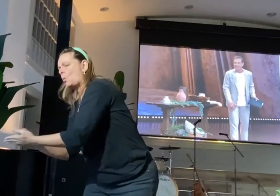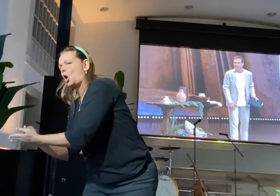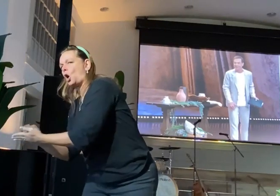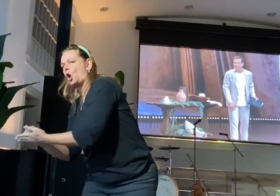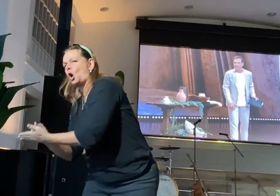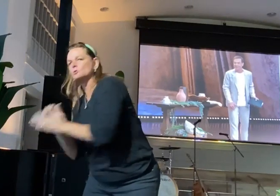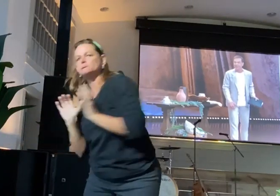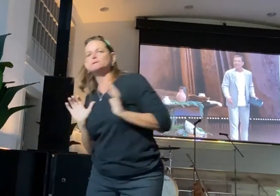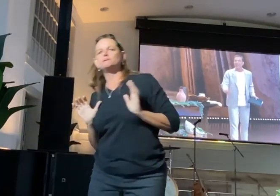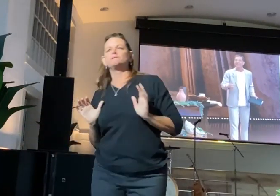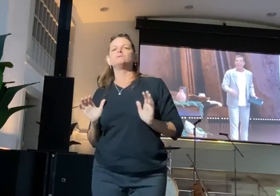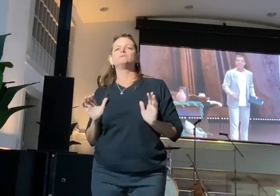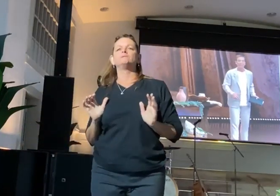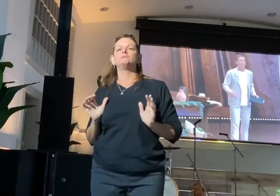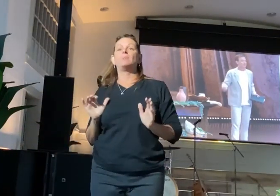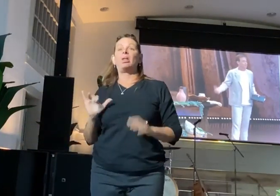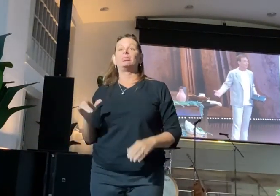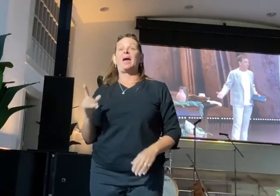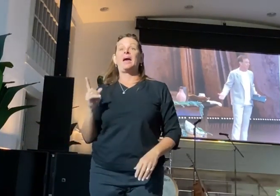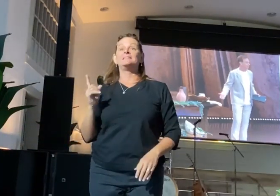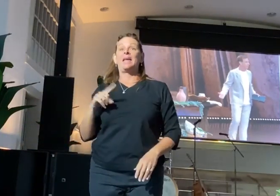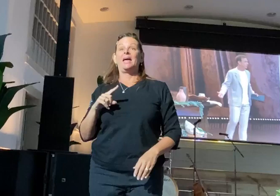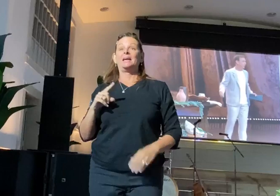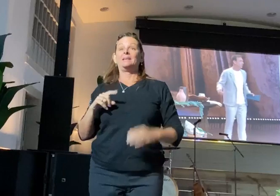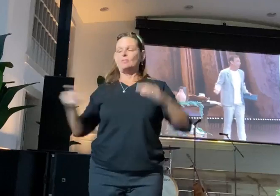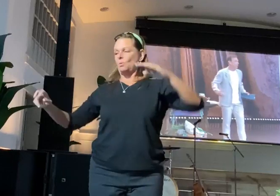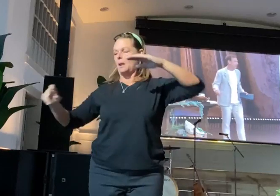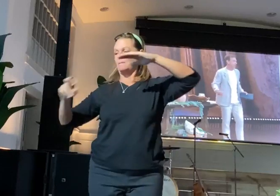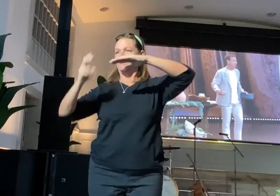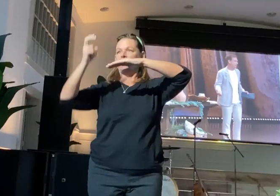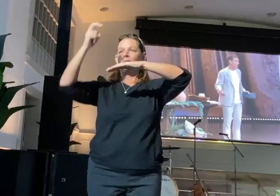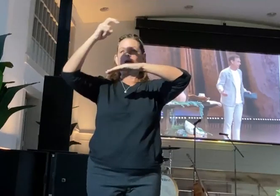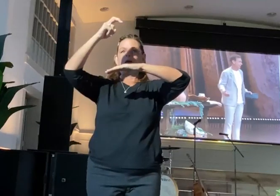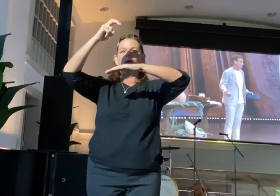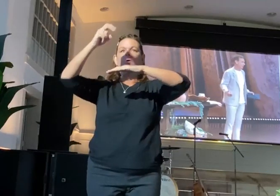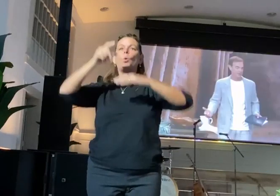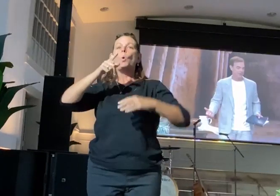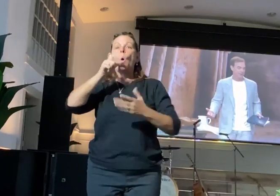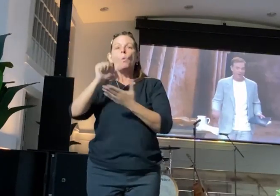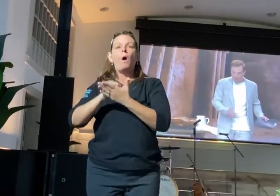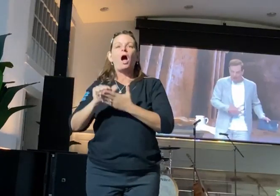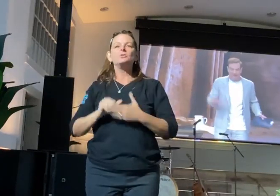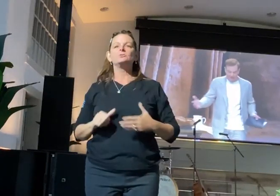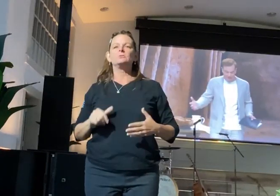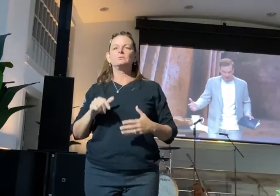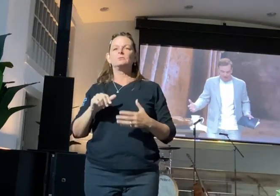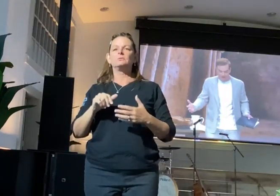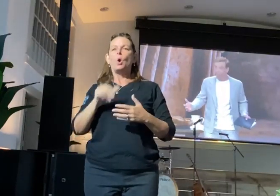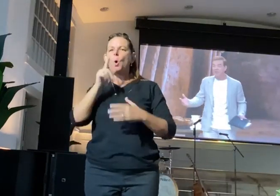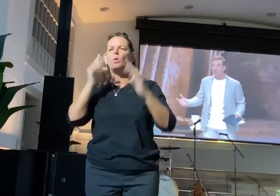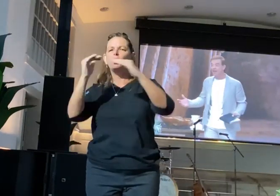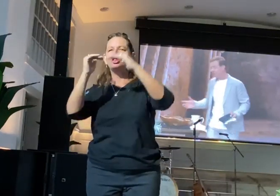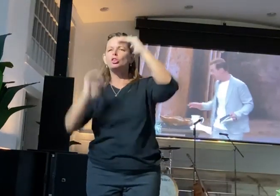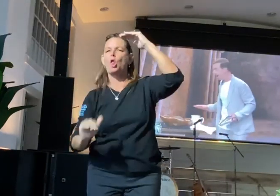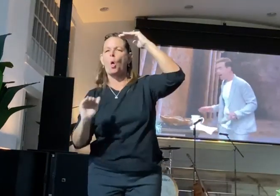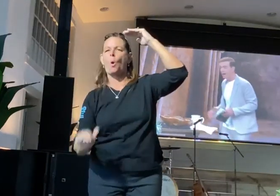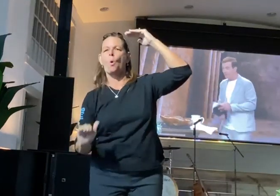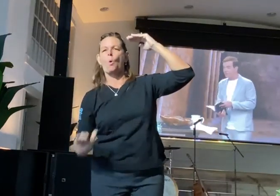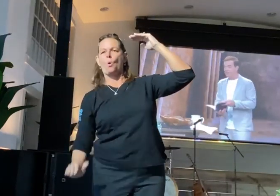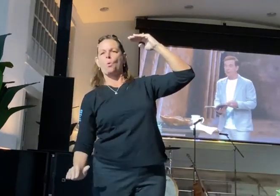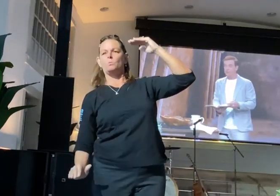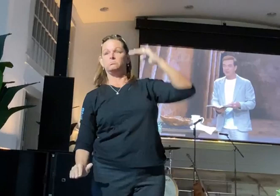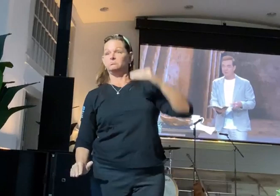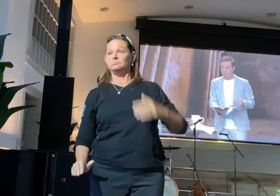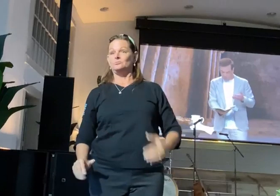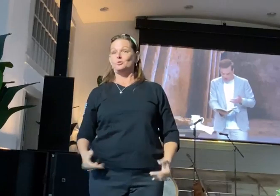feet. But that day when they went to the upper room, nobody washed nobody's feet. They all got there, and there was a basin and